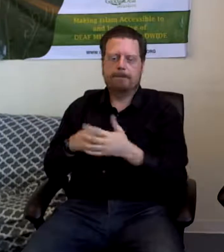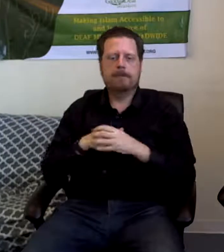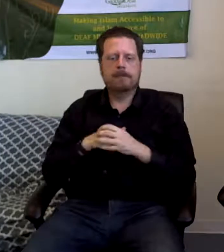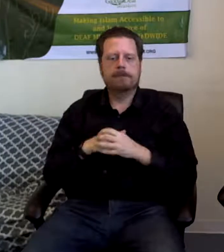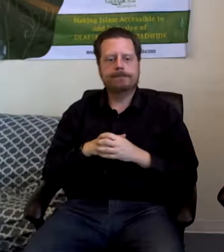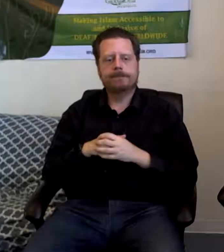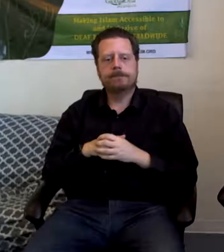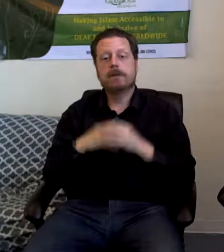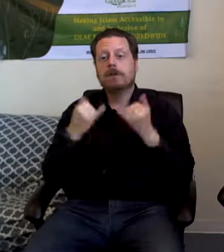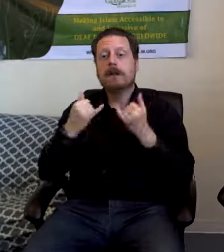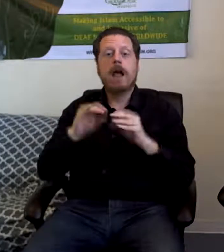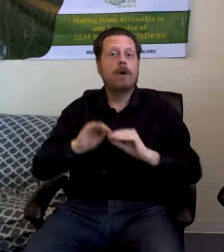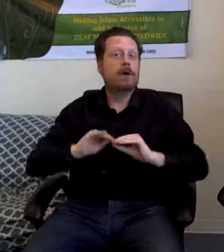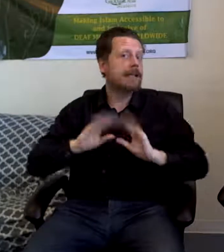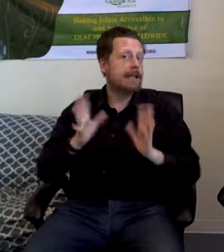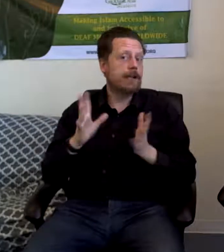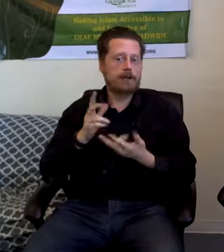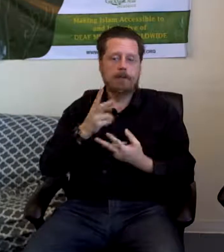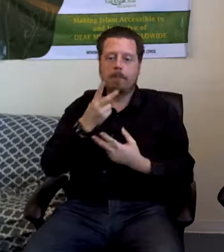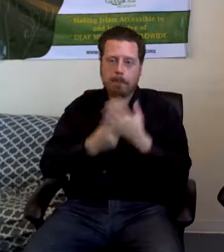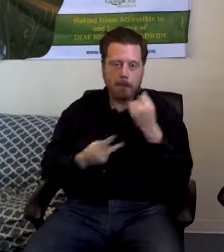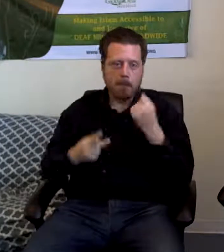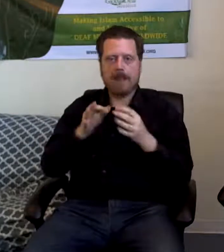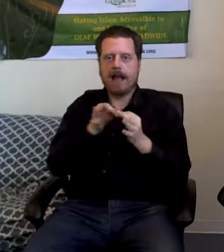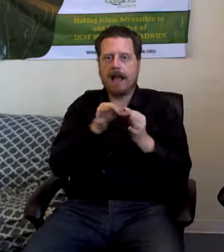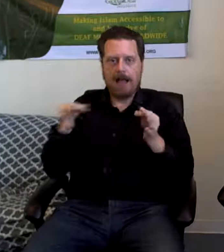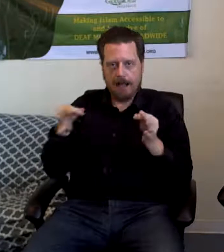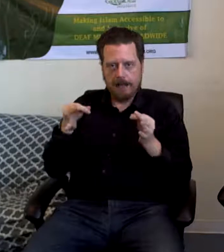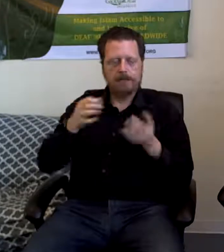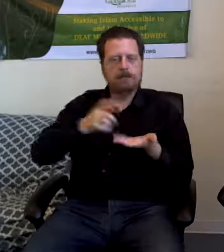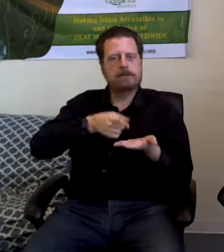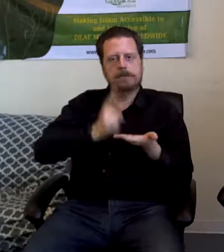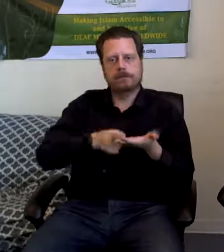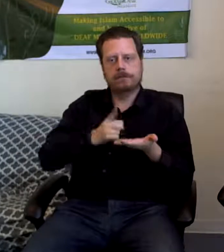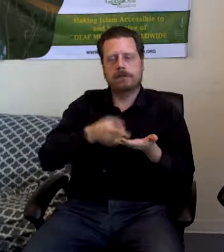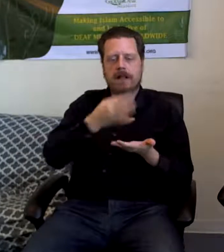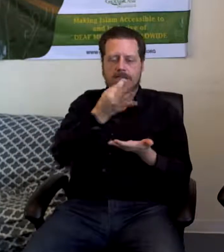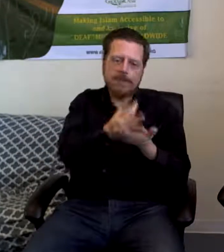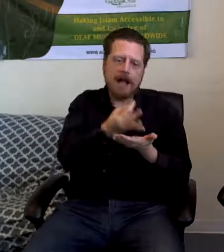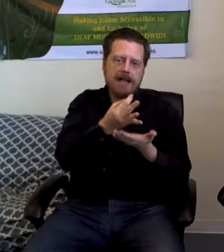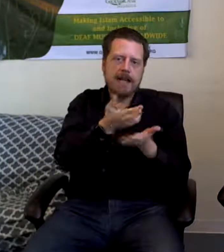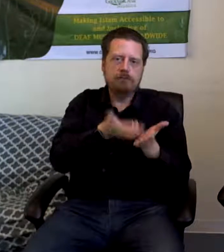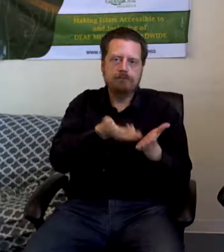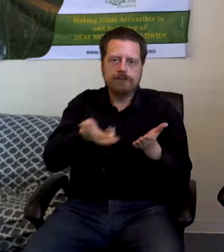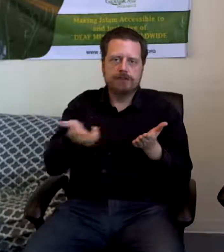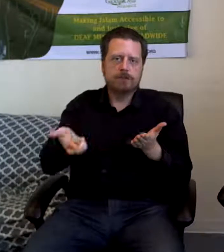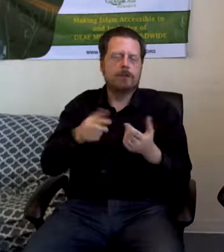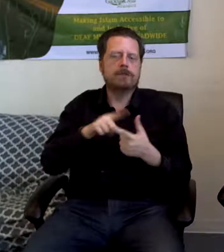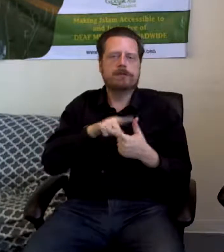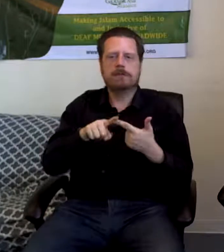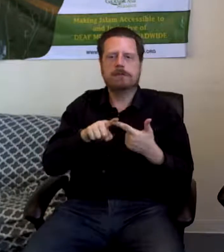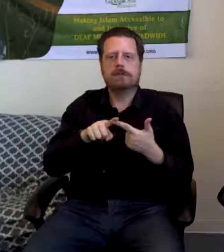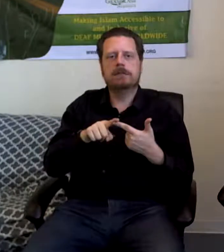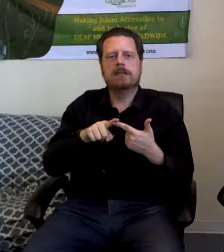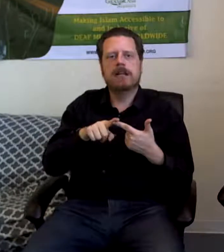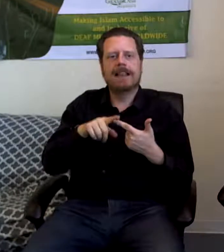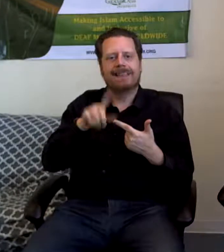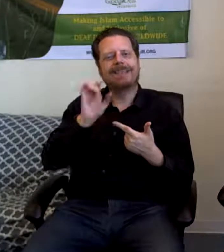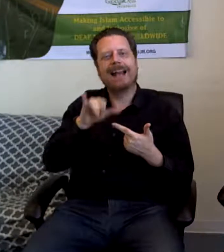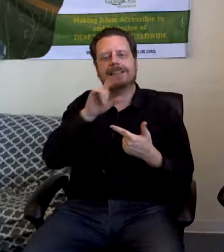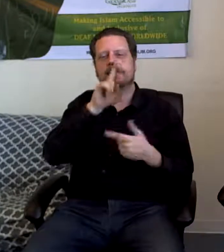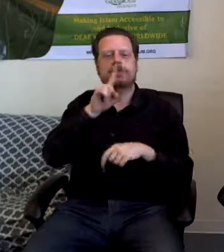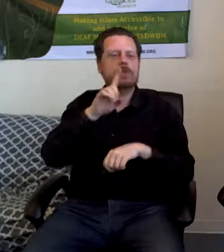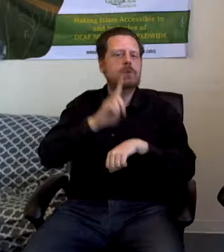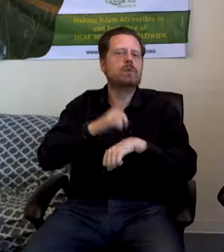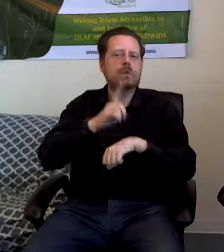So now it is clear that the two ayahs are talking about financial resources as a duty